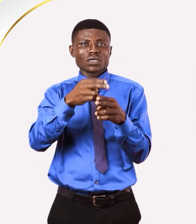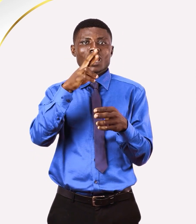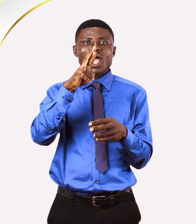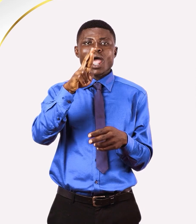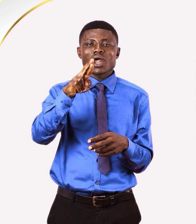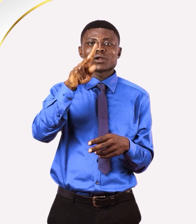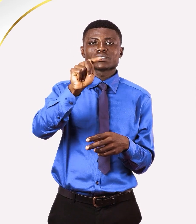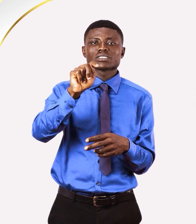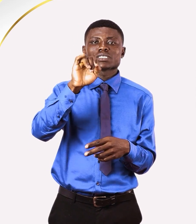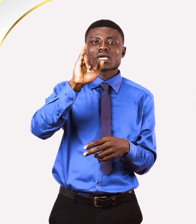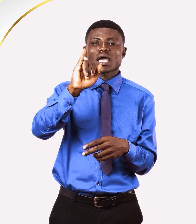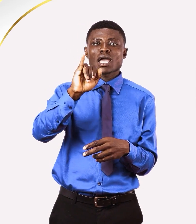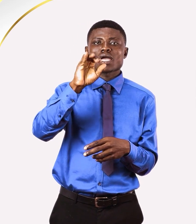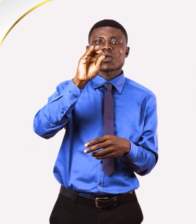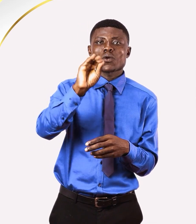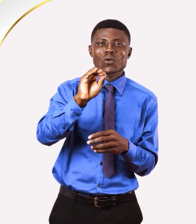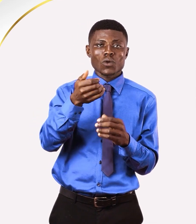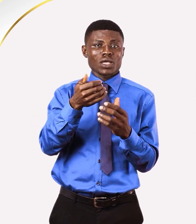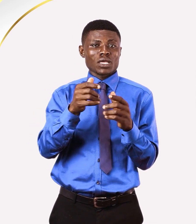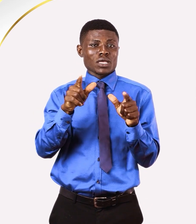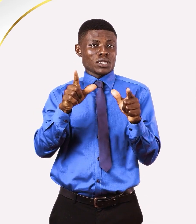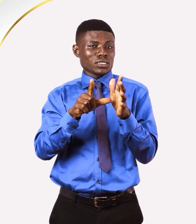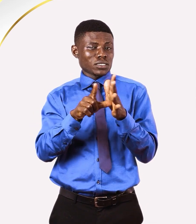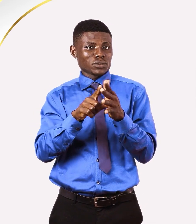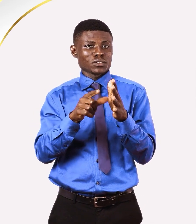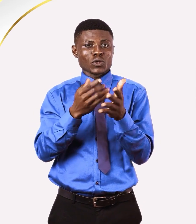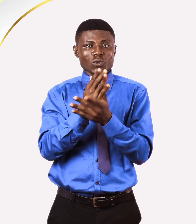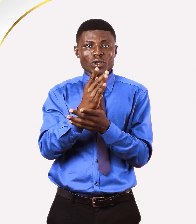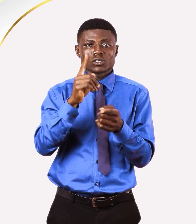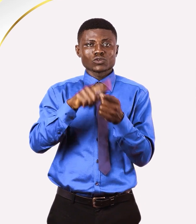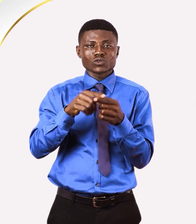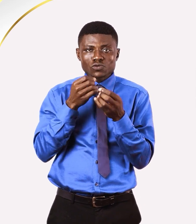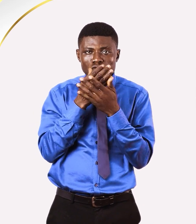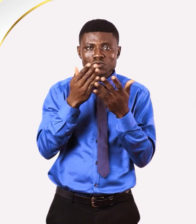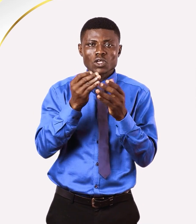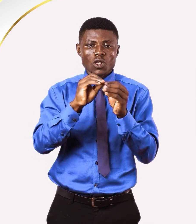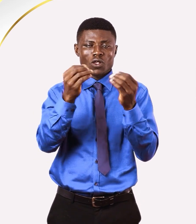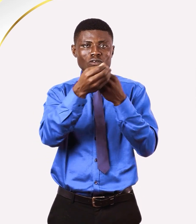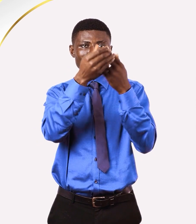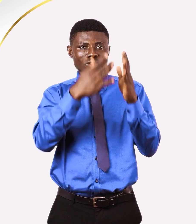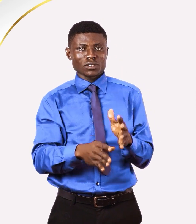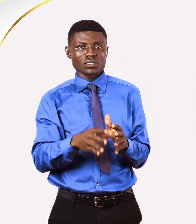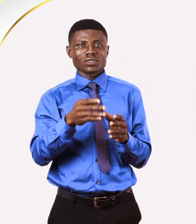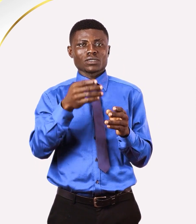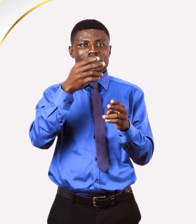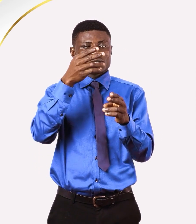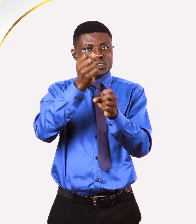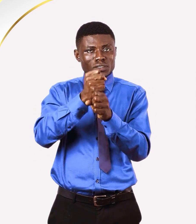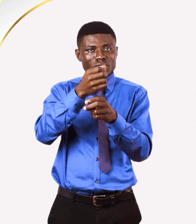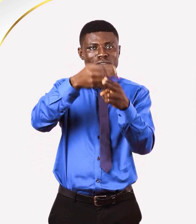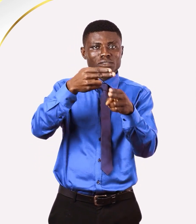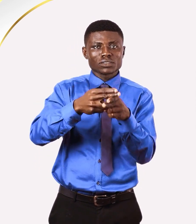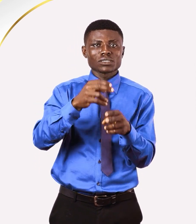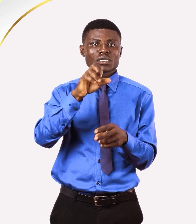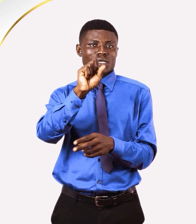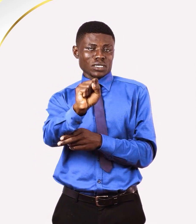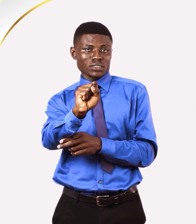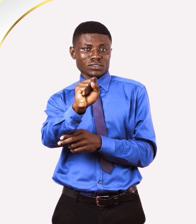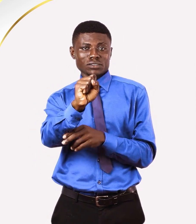Acronym RTIO. Literal translation. Right to information officer.